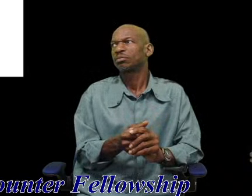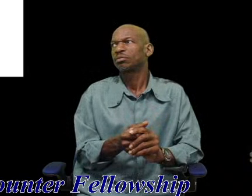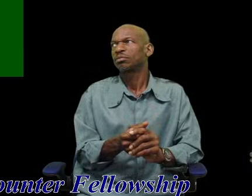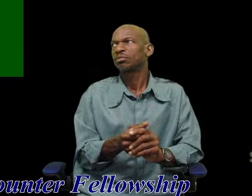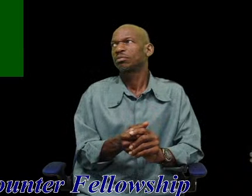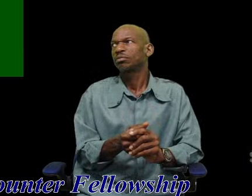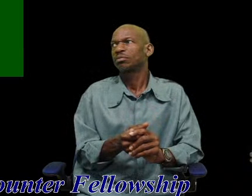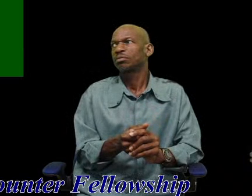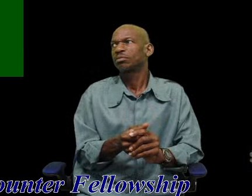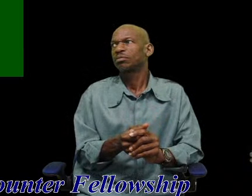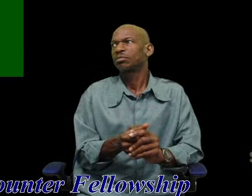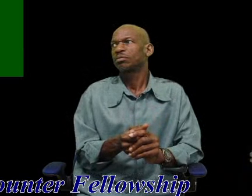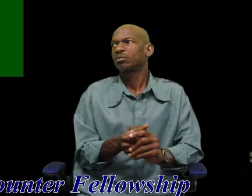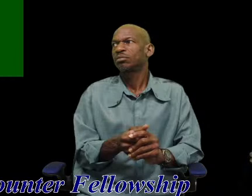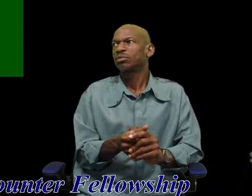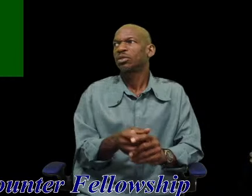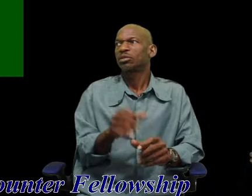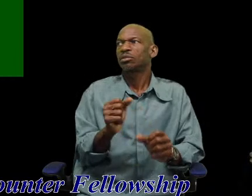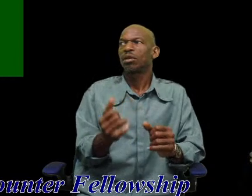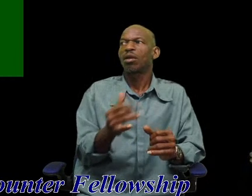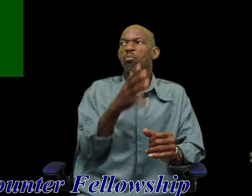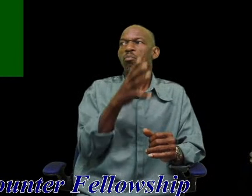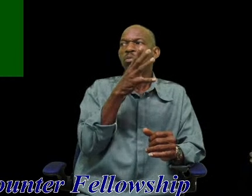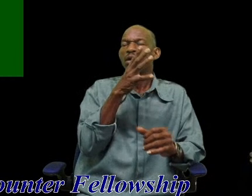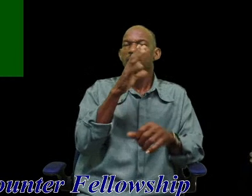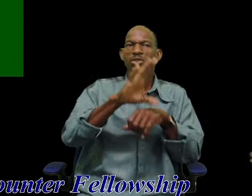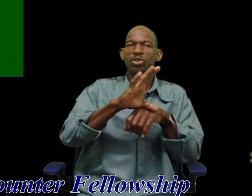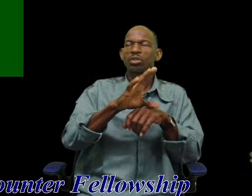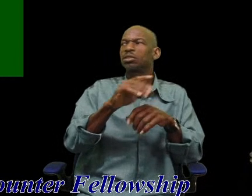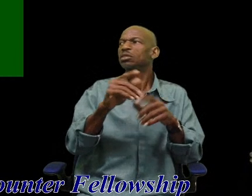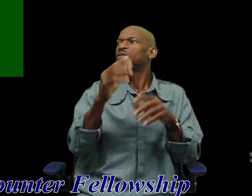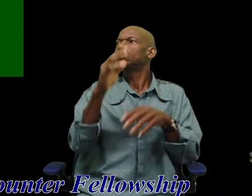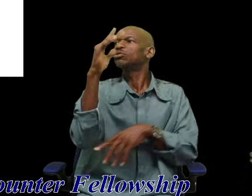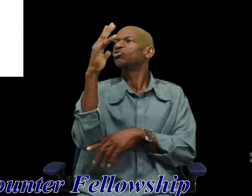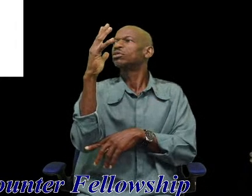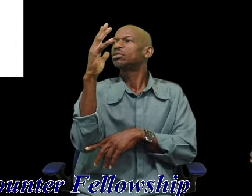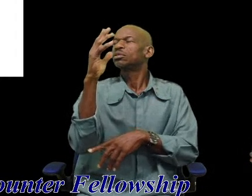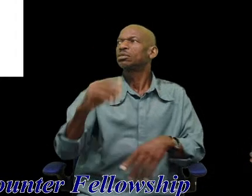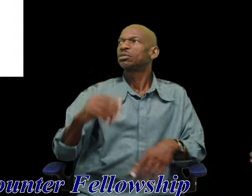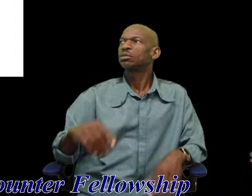my listing. I have mother, church, tree.